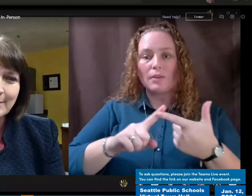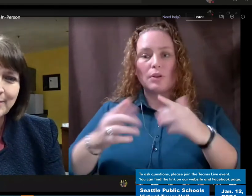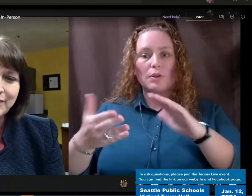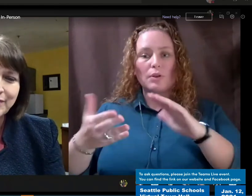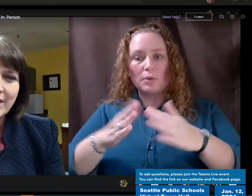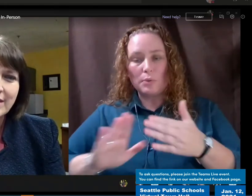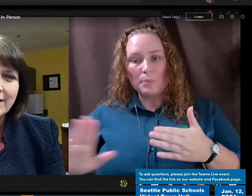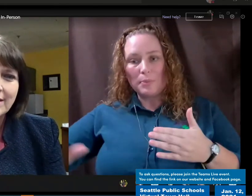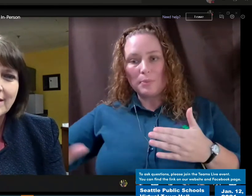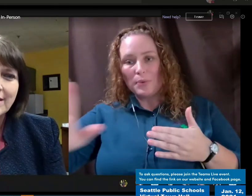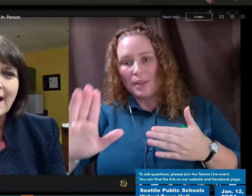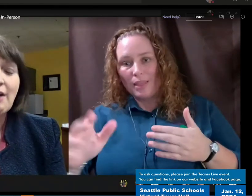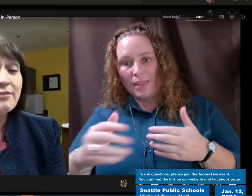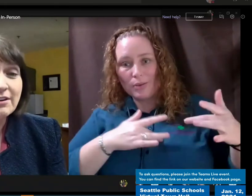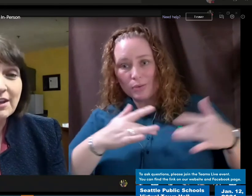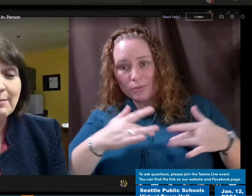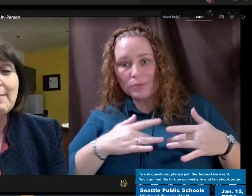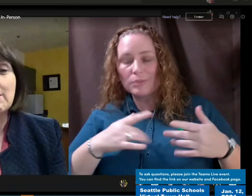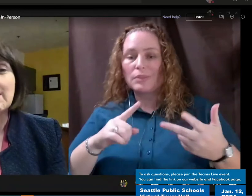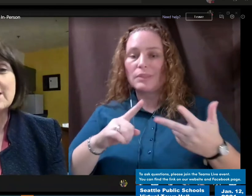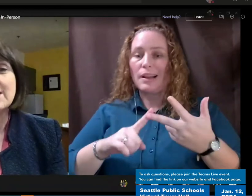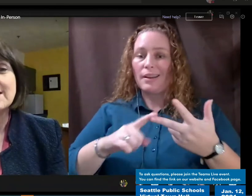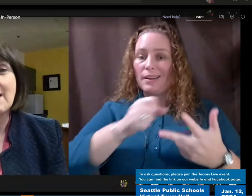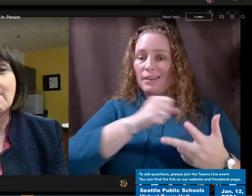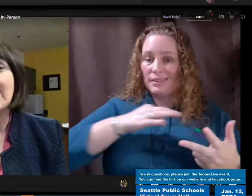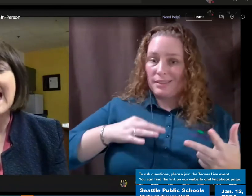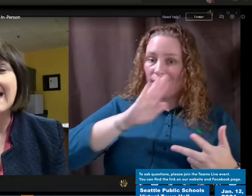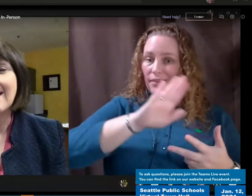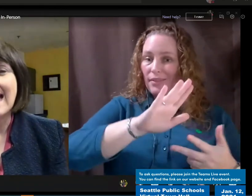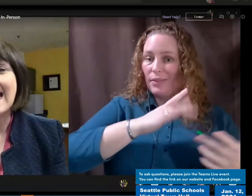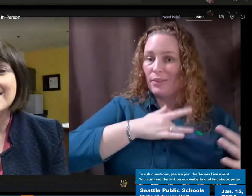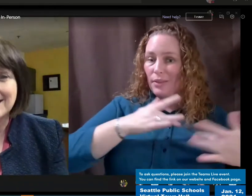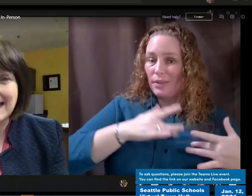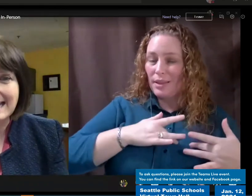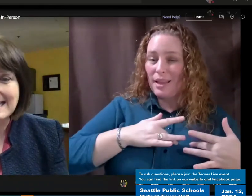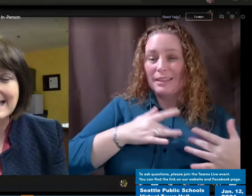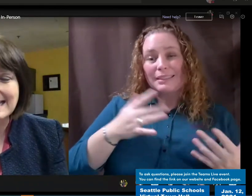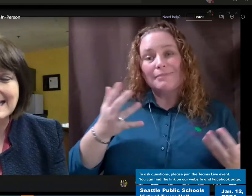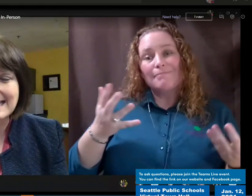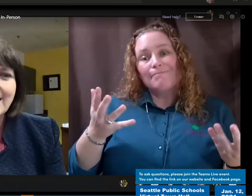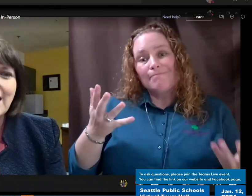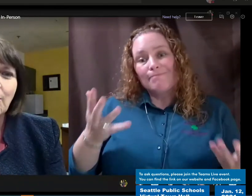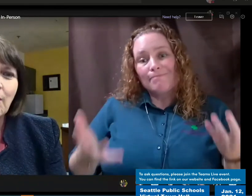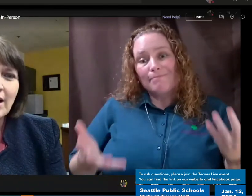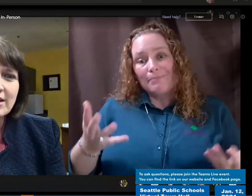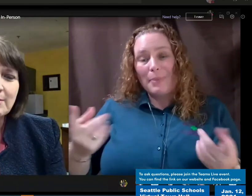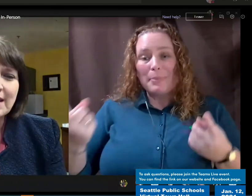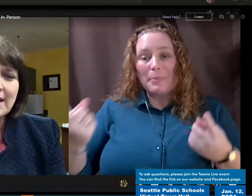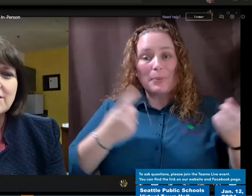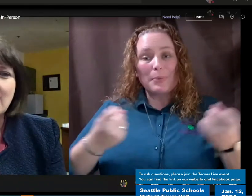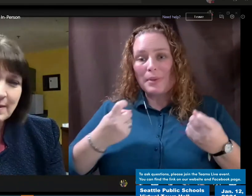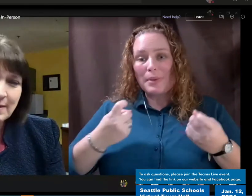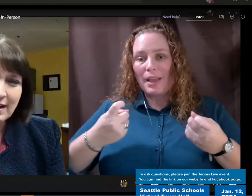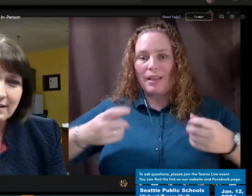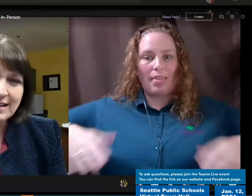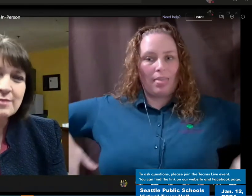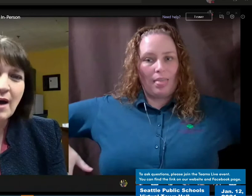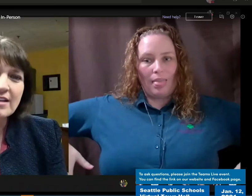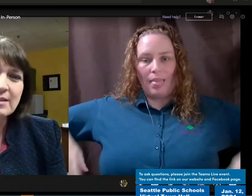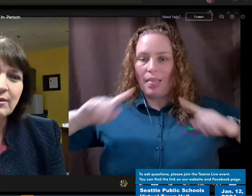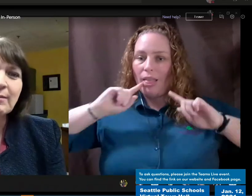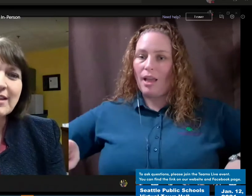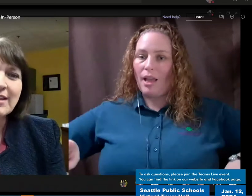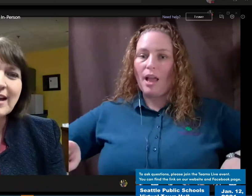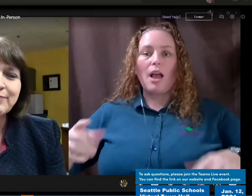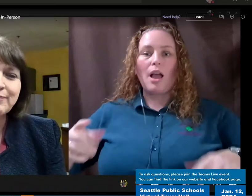planning. However, there may be questions that we cannot answer yet, and I want to be as transparent as